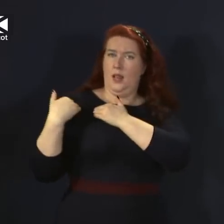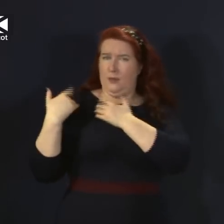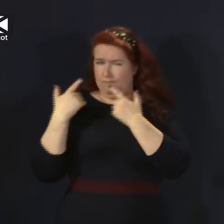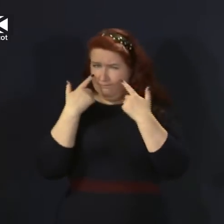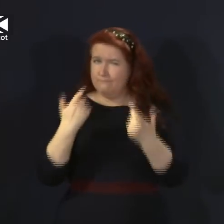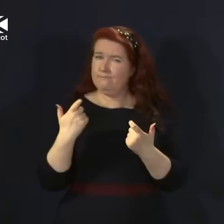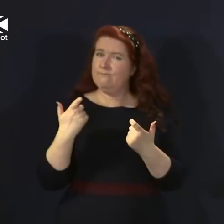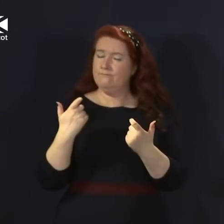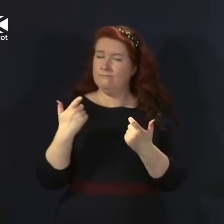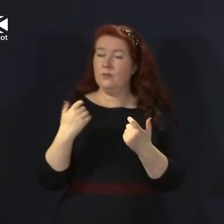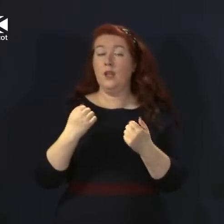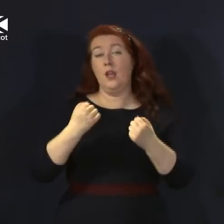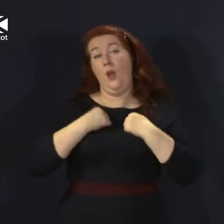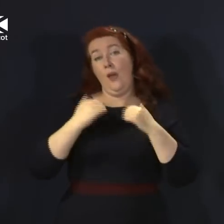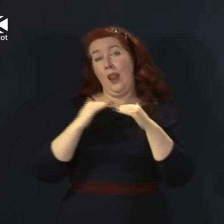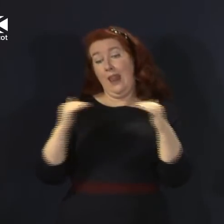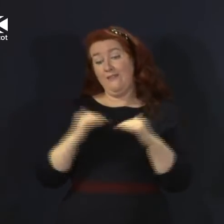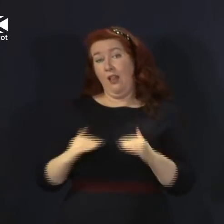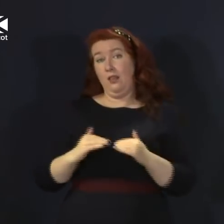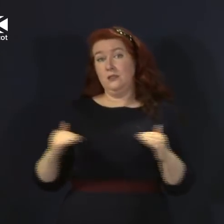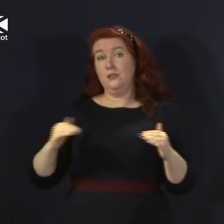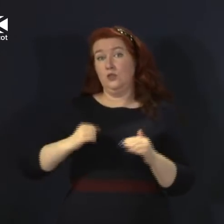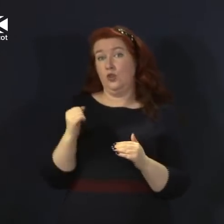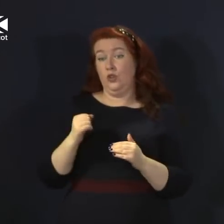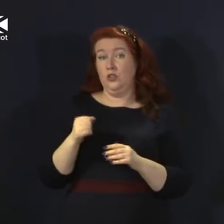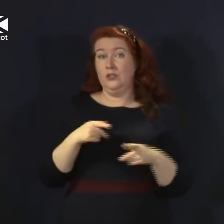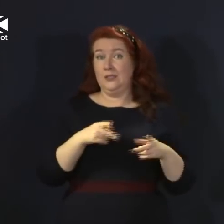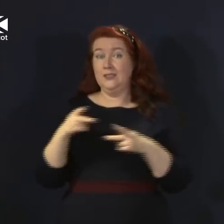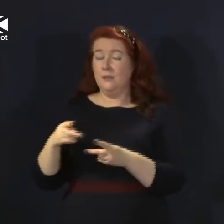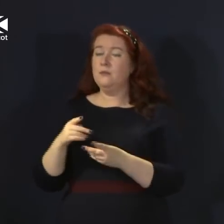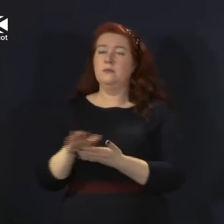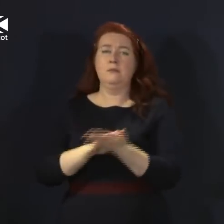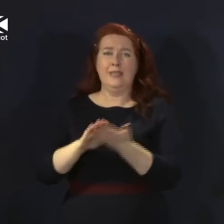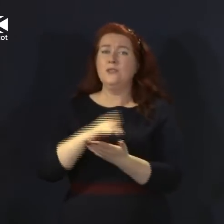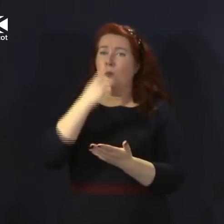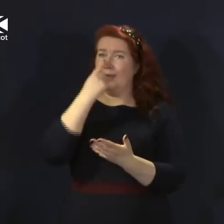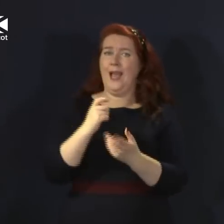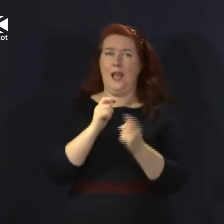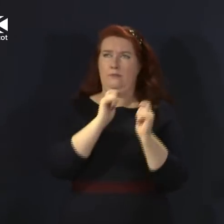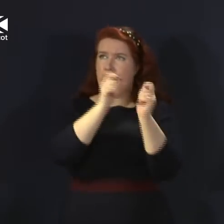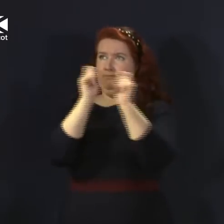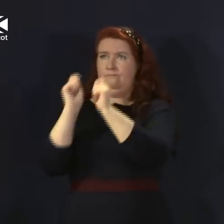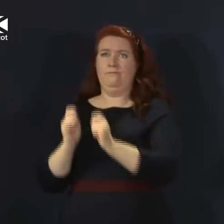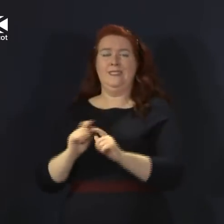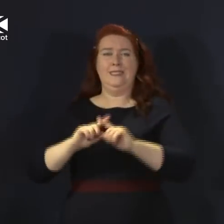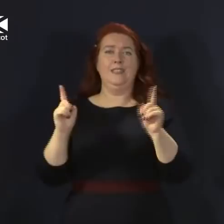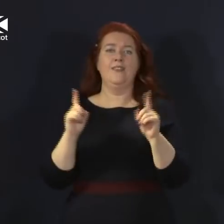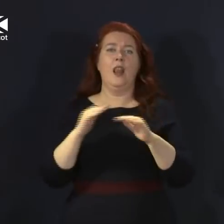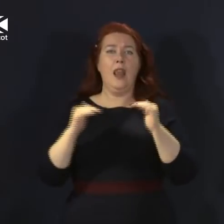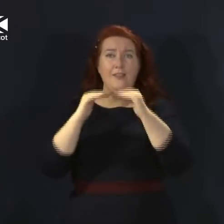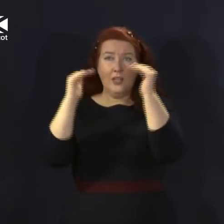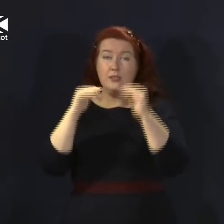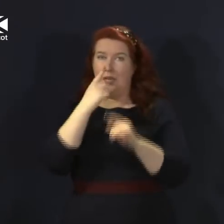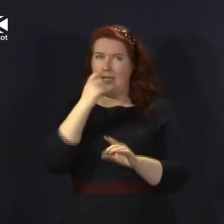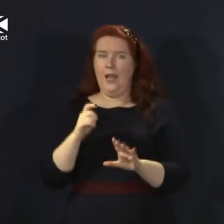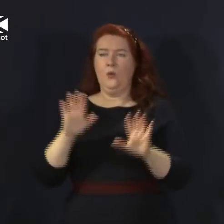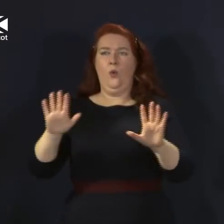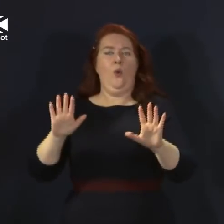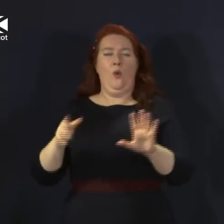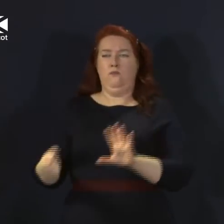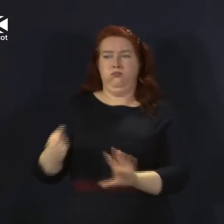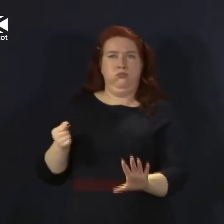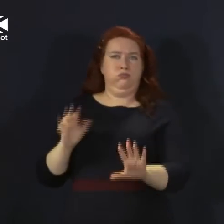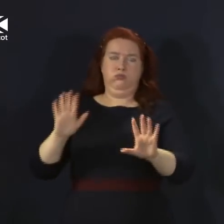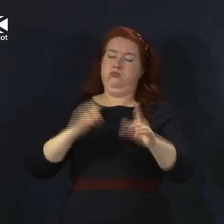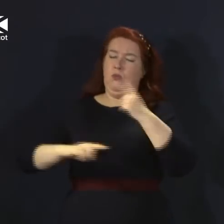levels system means that we can and will, if required, as you will see today, apply the brakes to deal with outbreaks as